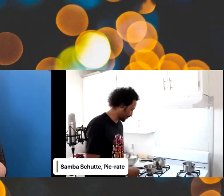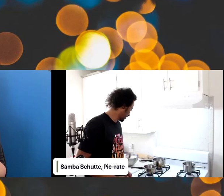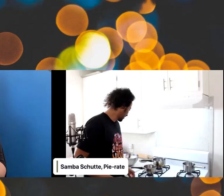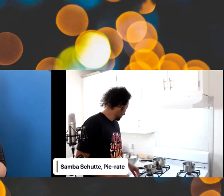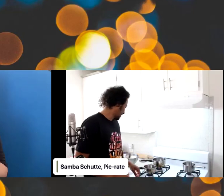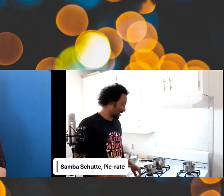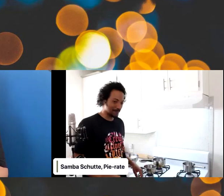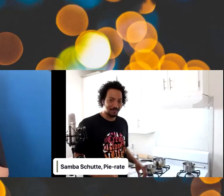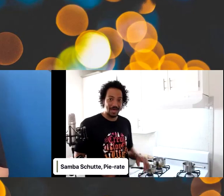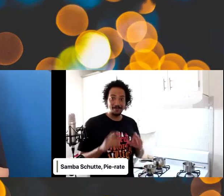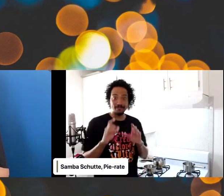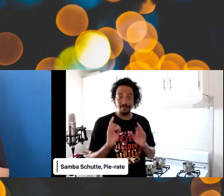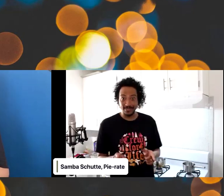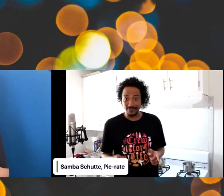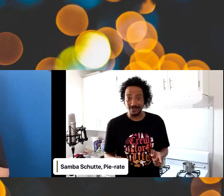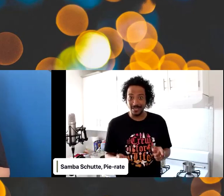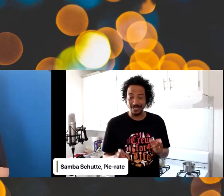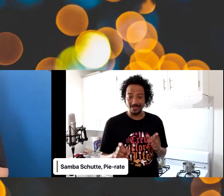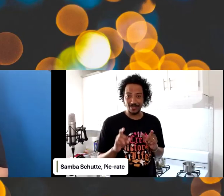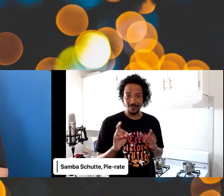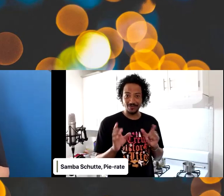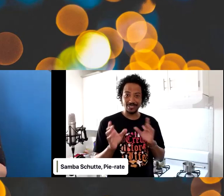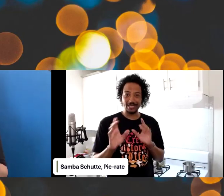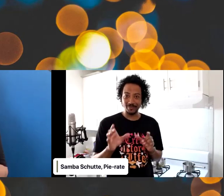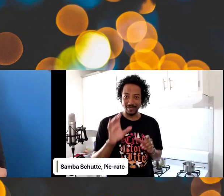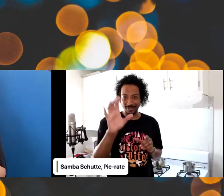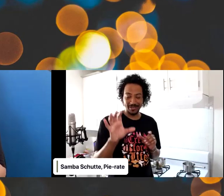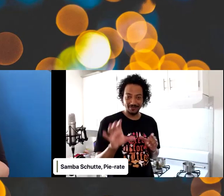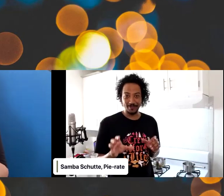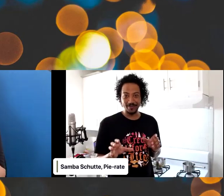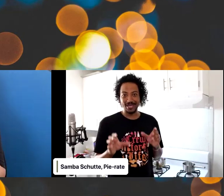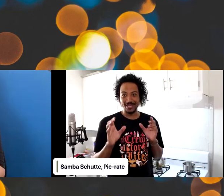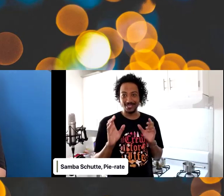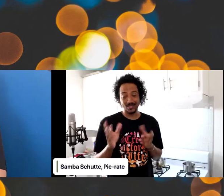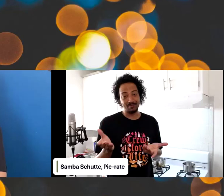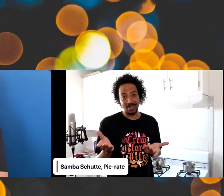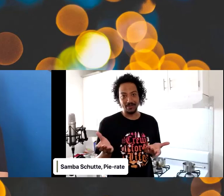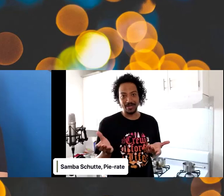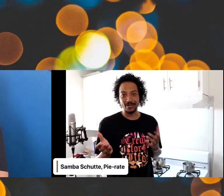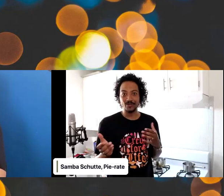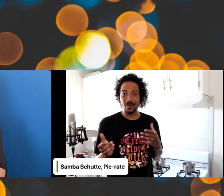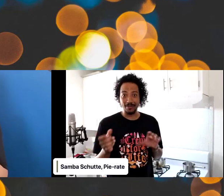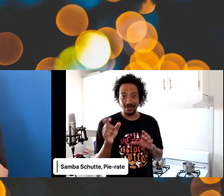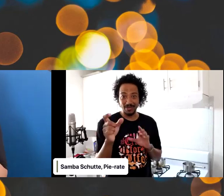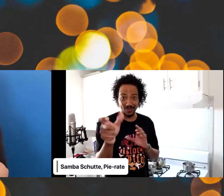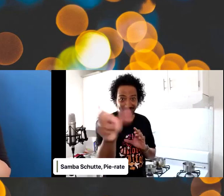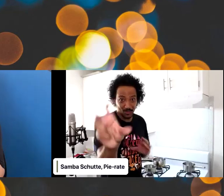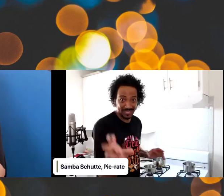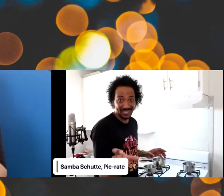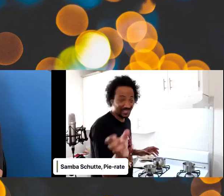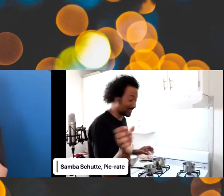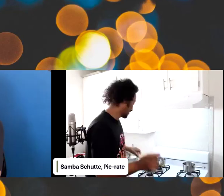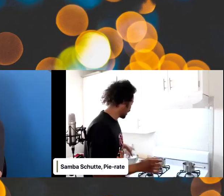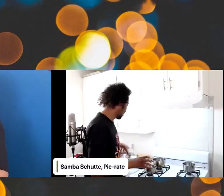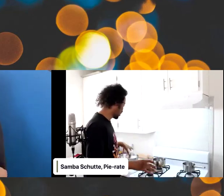that on. I'm by myself today because my wife usually helps me, Aria film. She's with the baby right now, so I'm going to be the one zooming